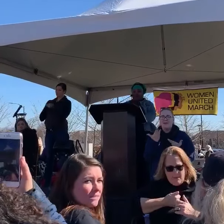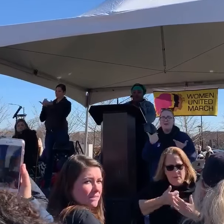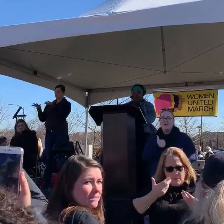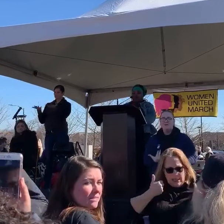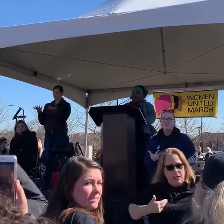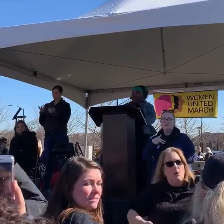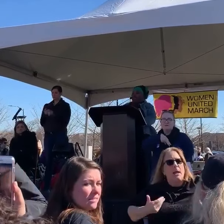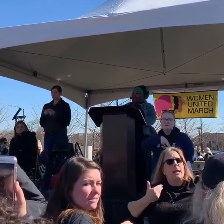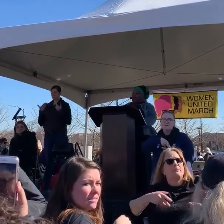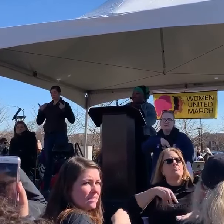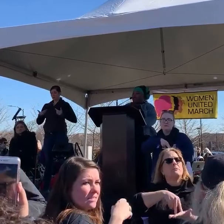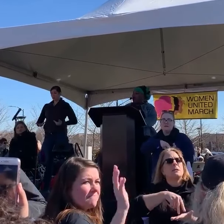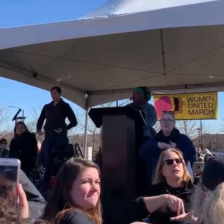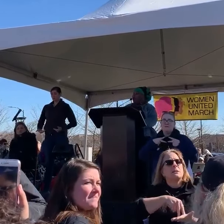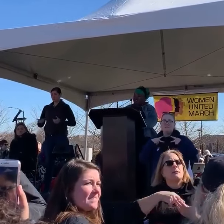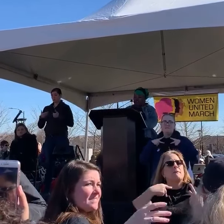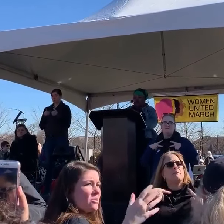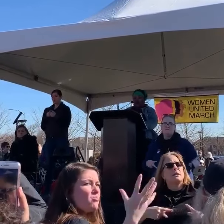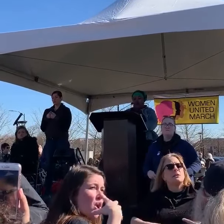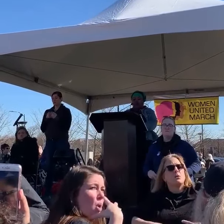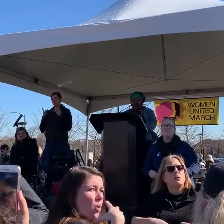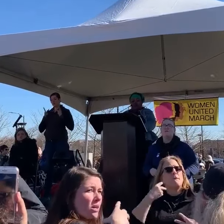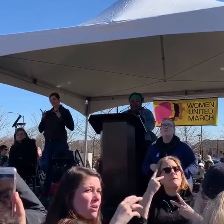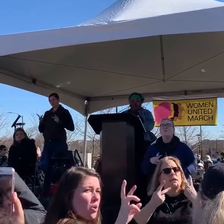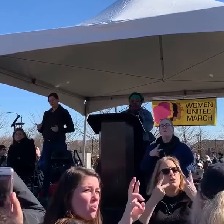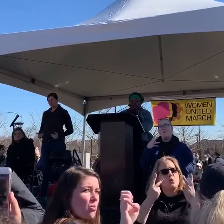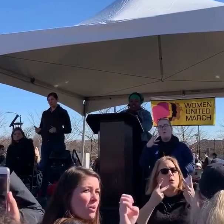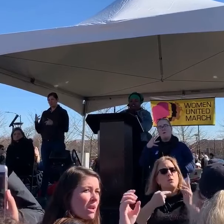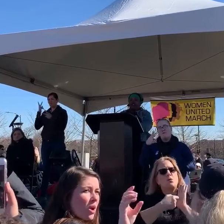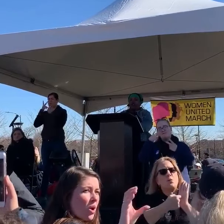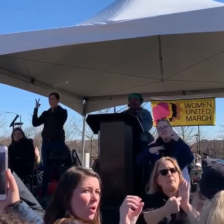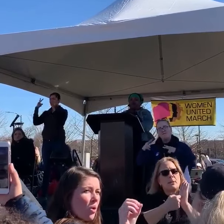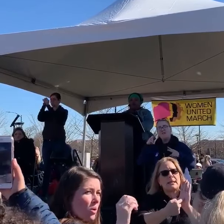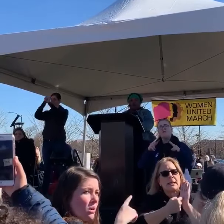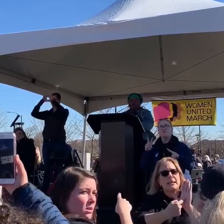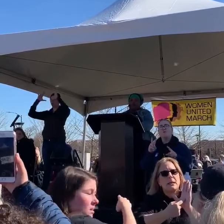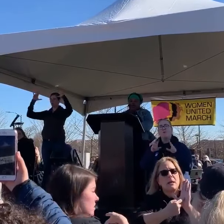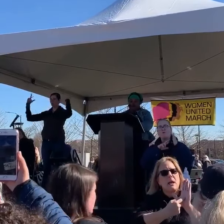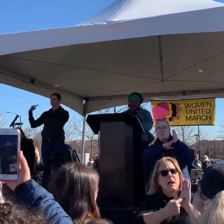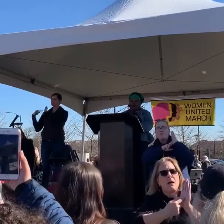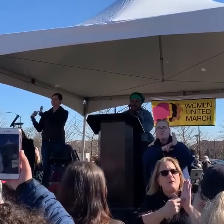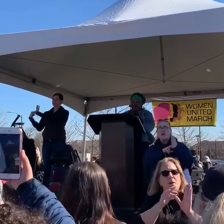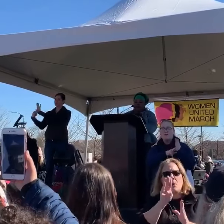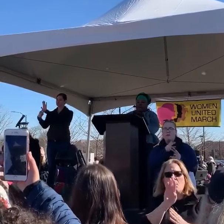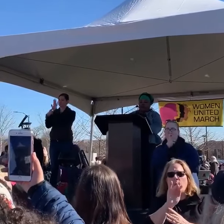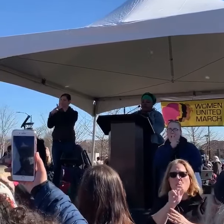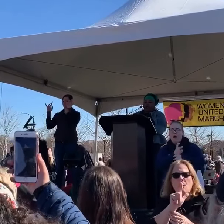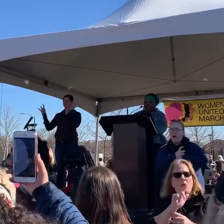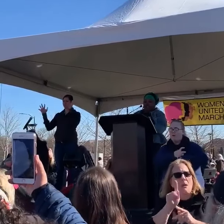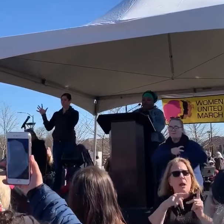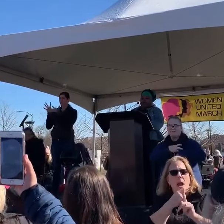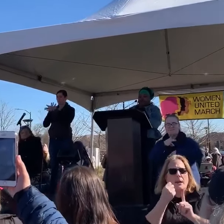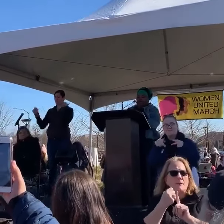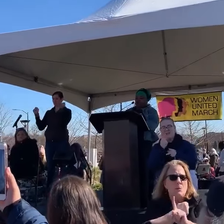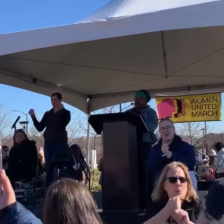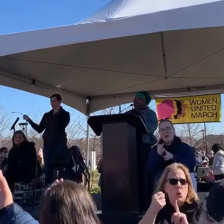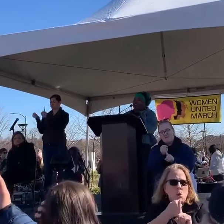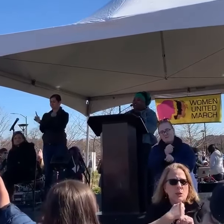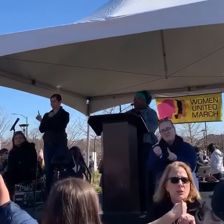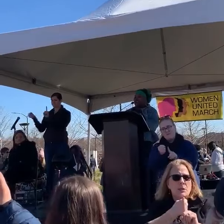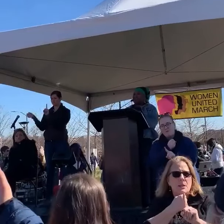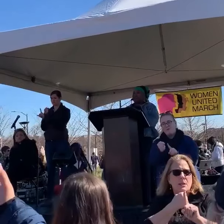stand, a physical, visual representation of a brutal type of abuse that has been